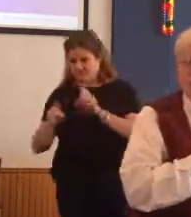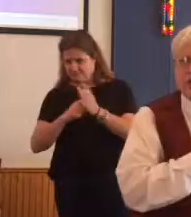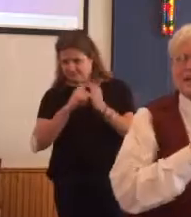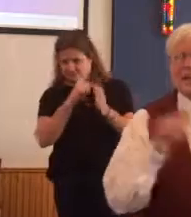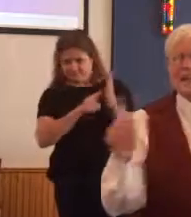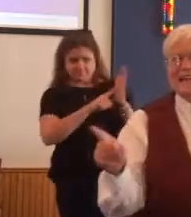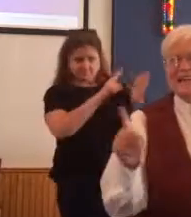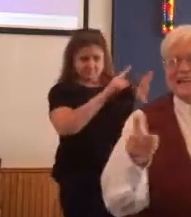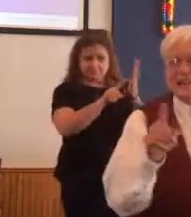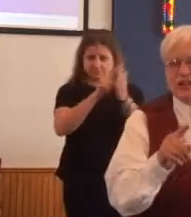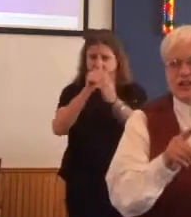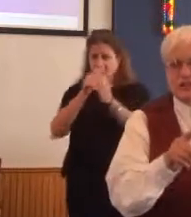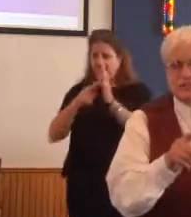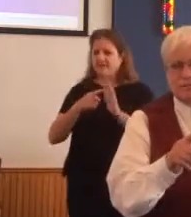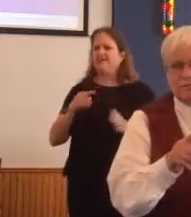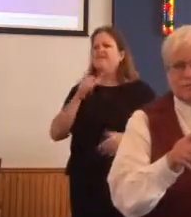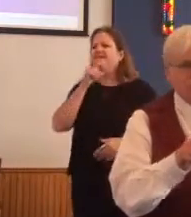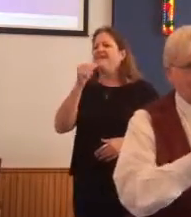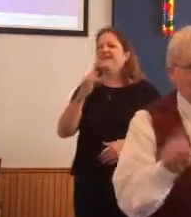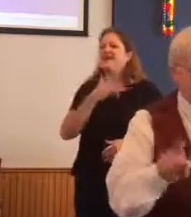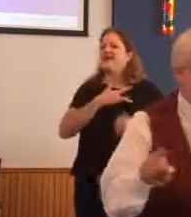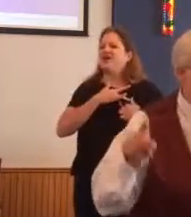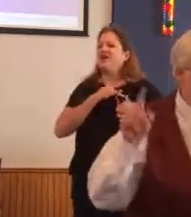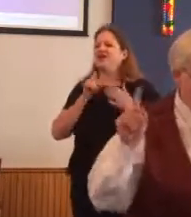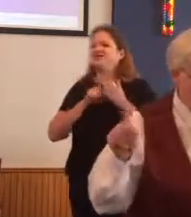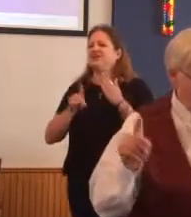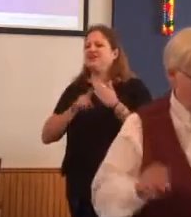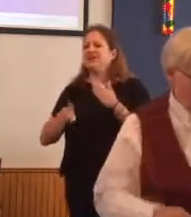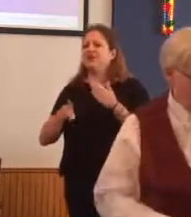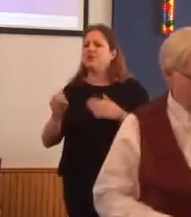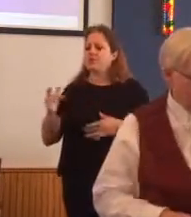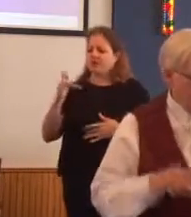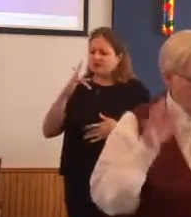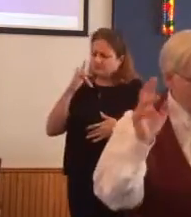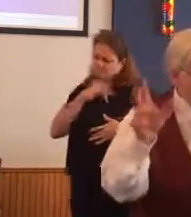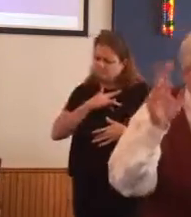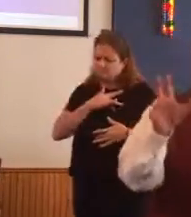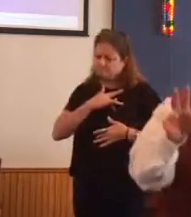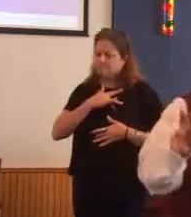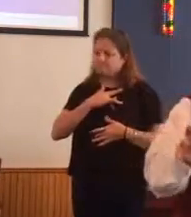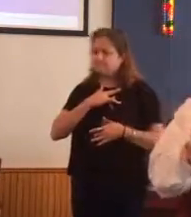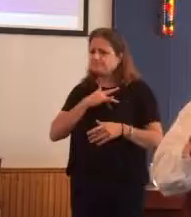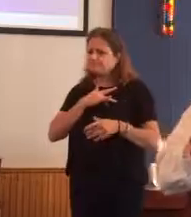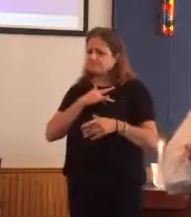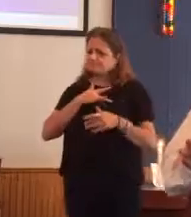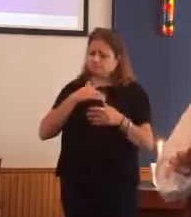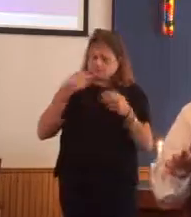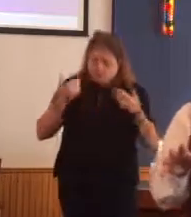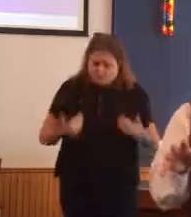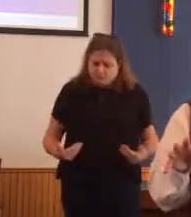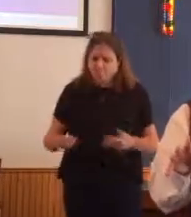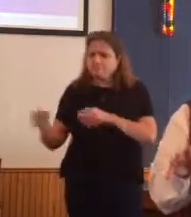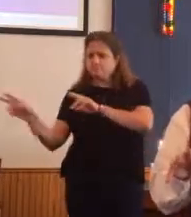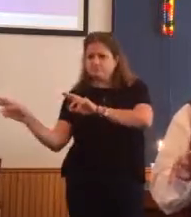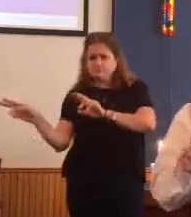A little heart check, not an EKG. Okay, a heart check. When we take an action,